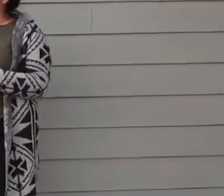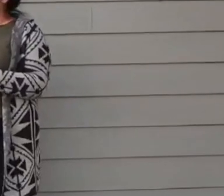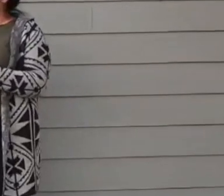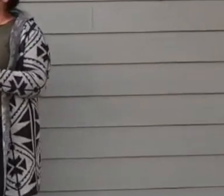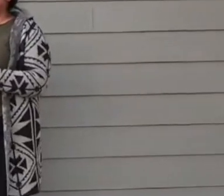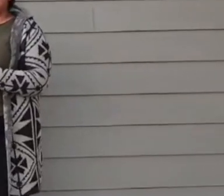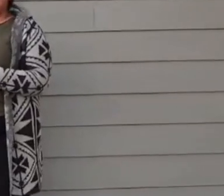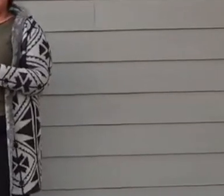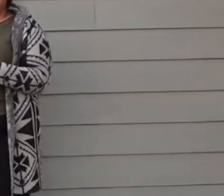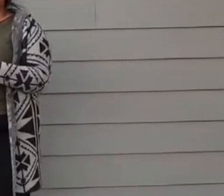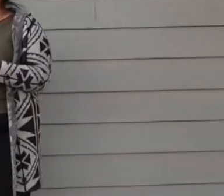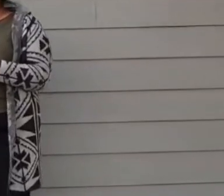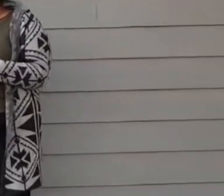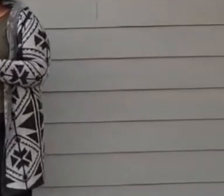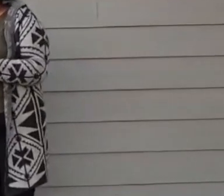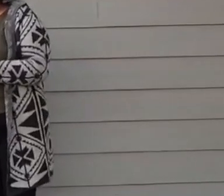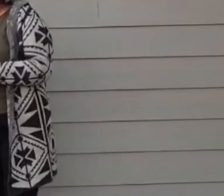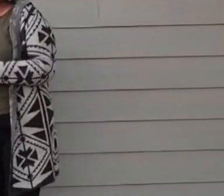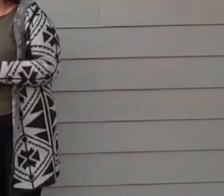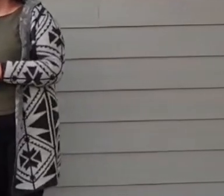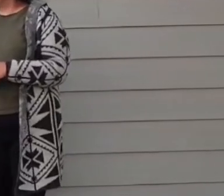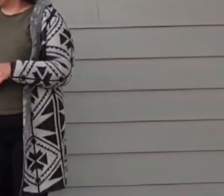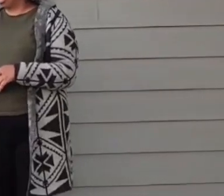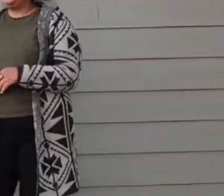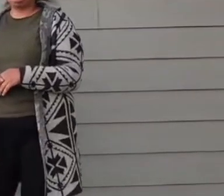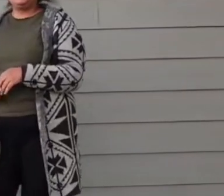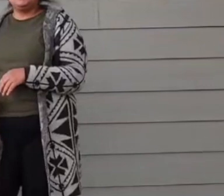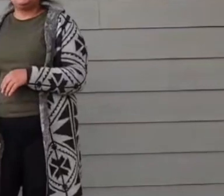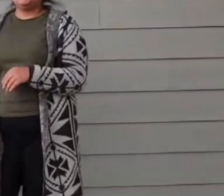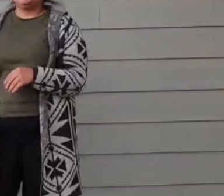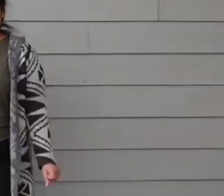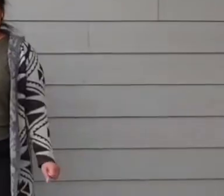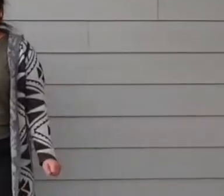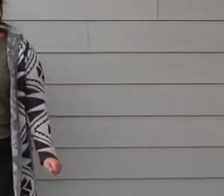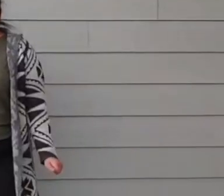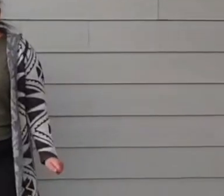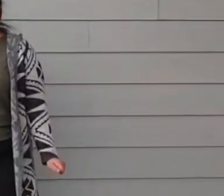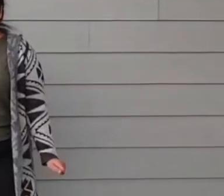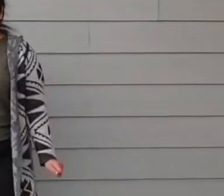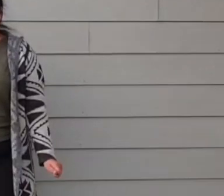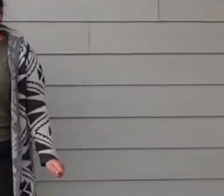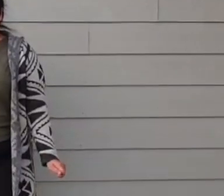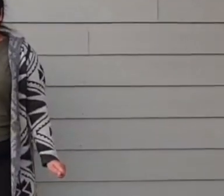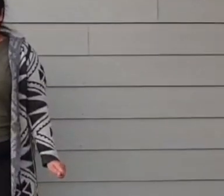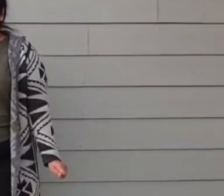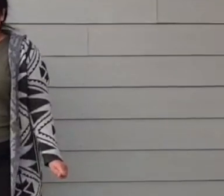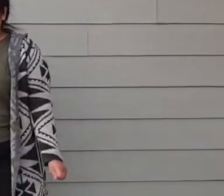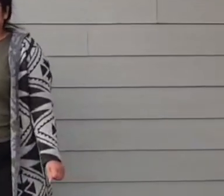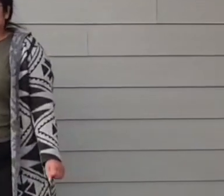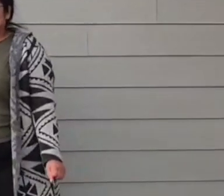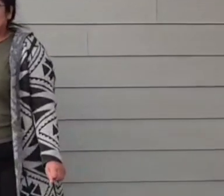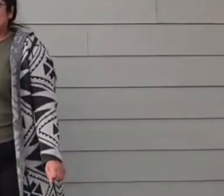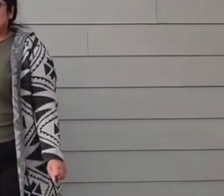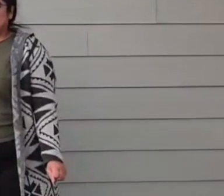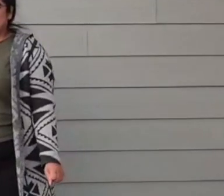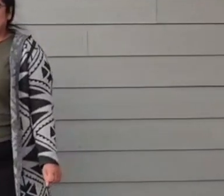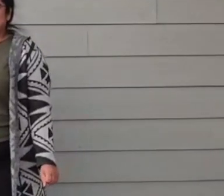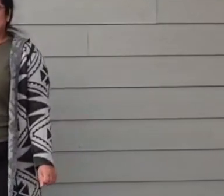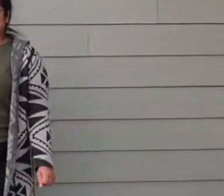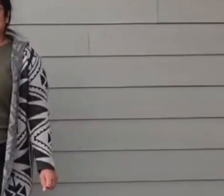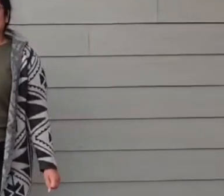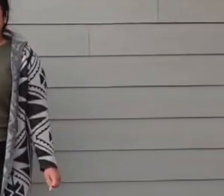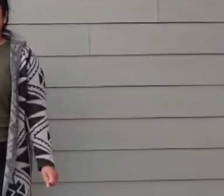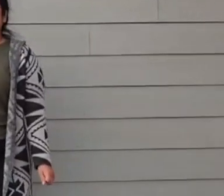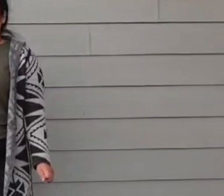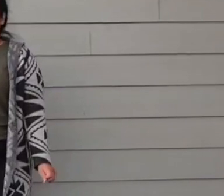because we are always searching for a permanent home for Living Water. What does legacy mean? It means a long-lasting